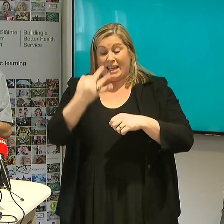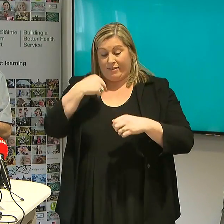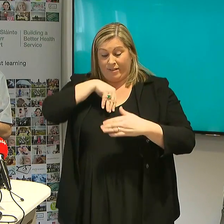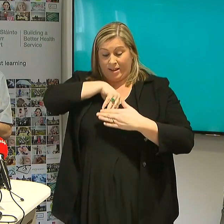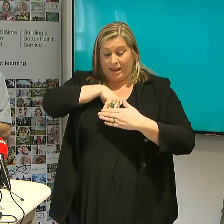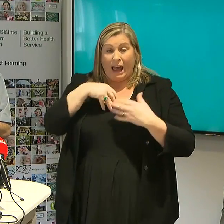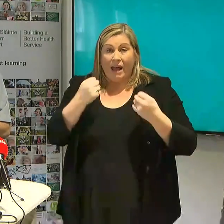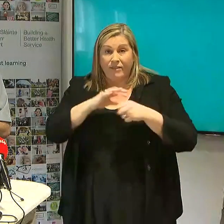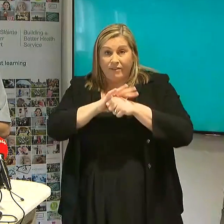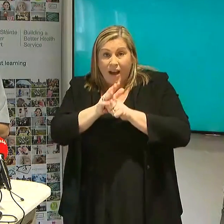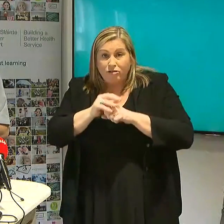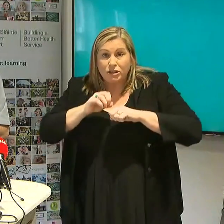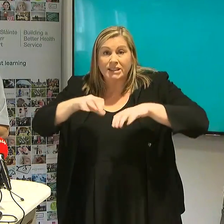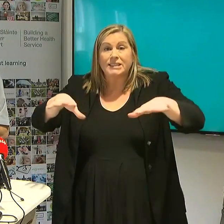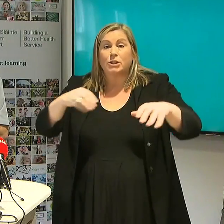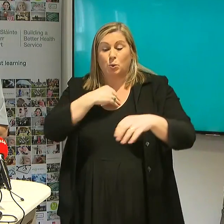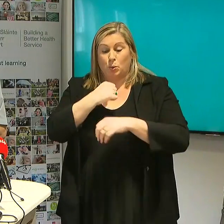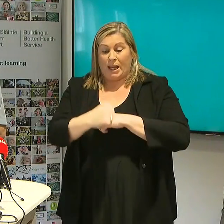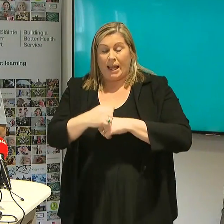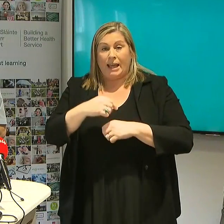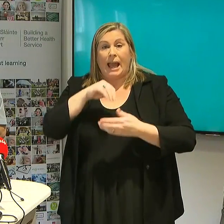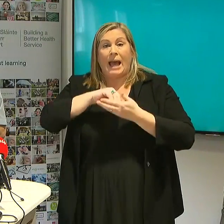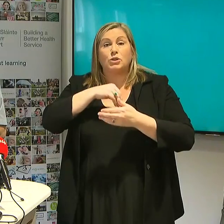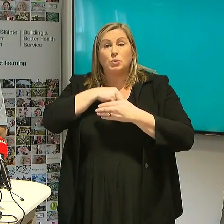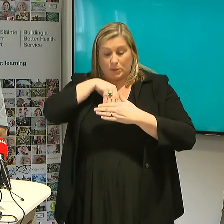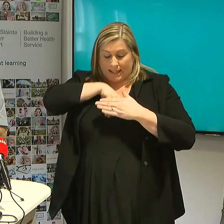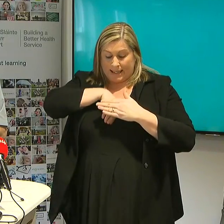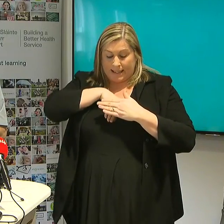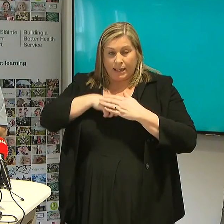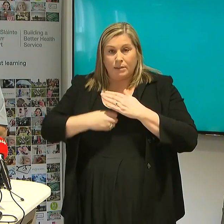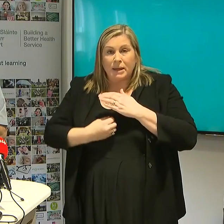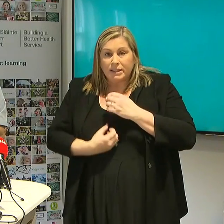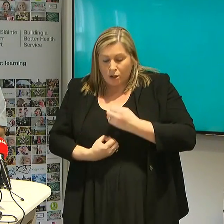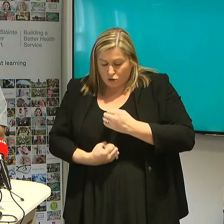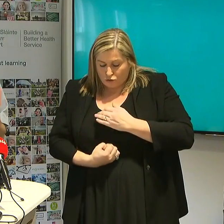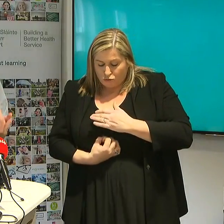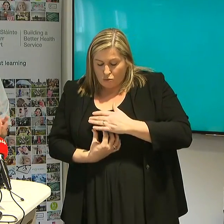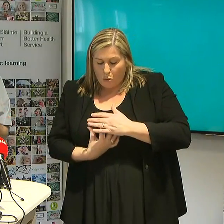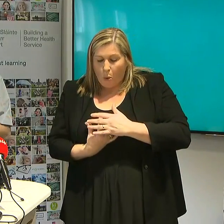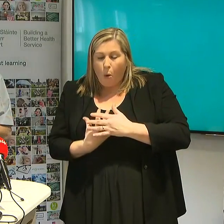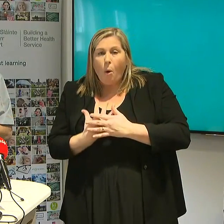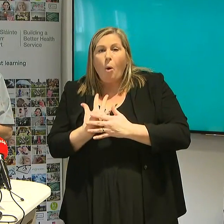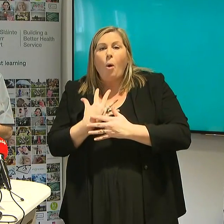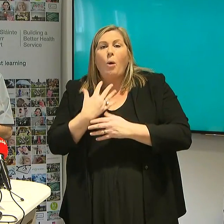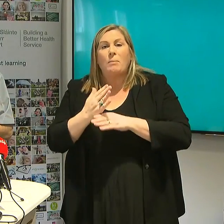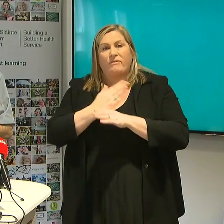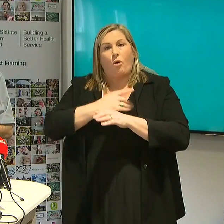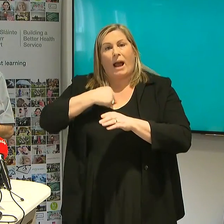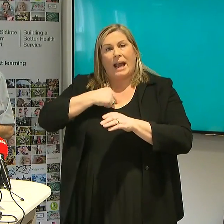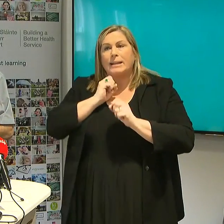with the virus today, the virus has to grow in me for a number of days before I can give the virus to anybody